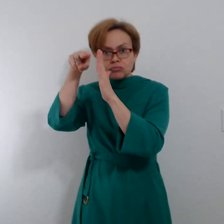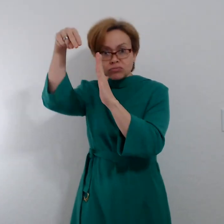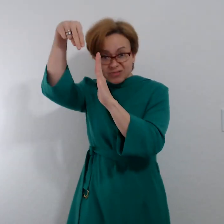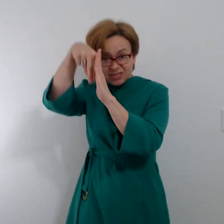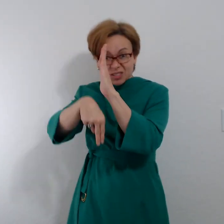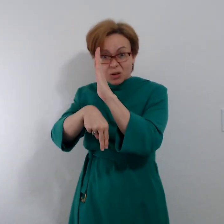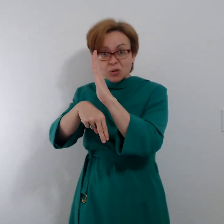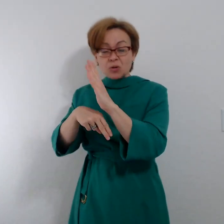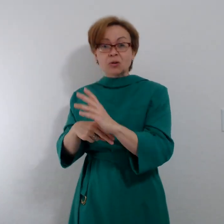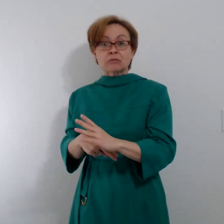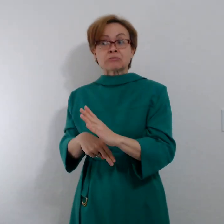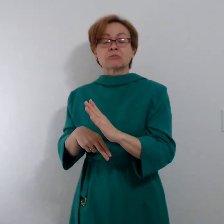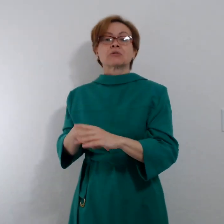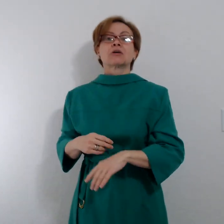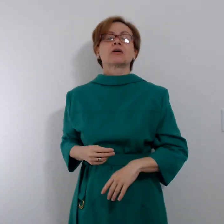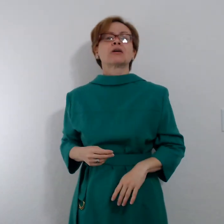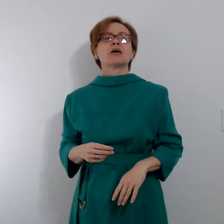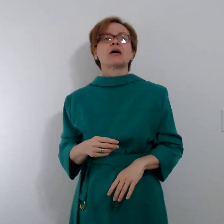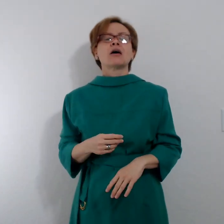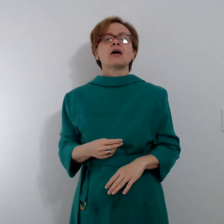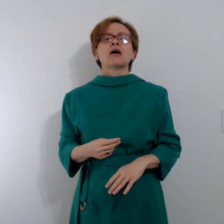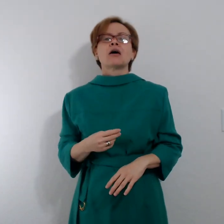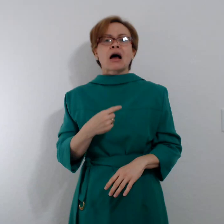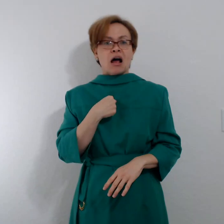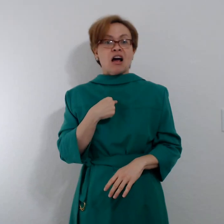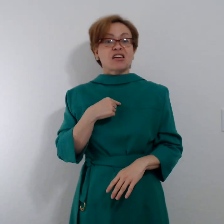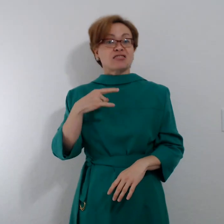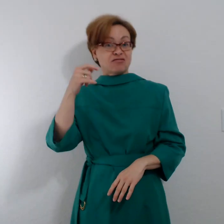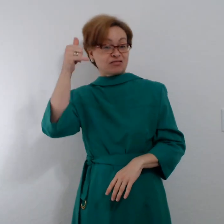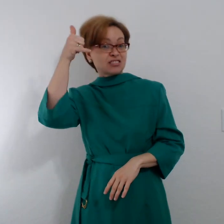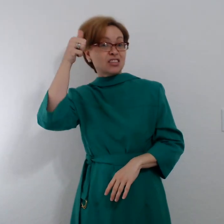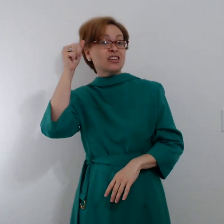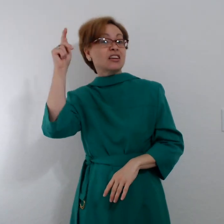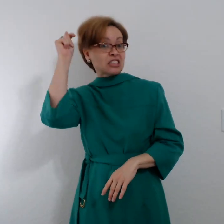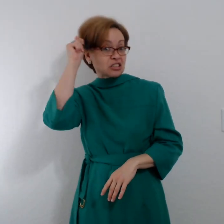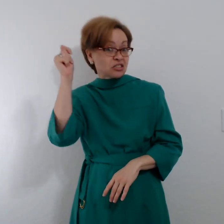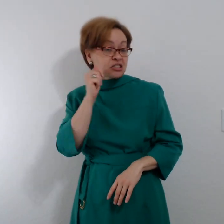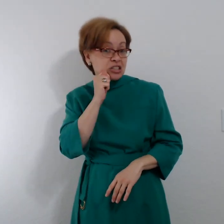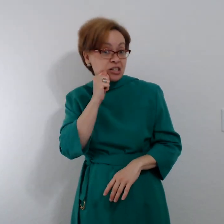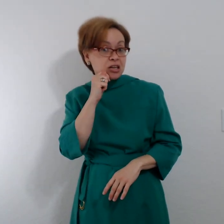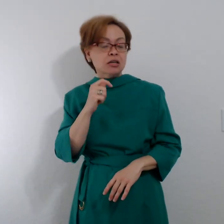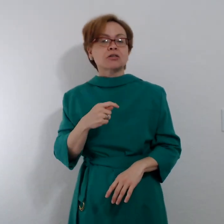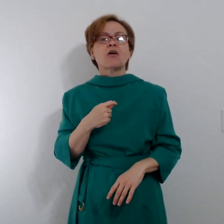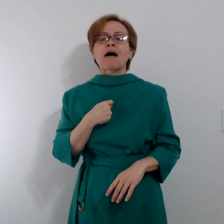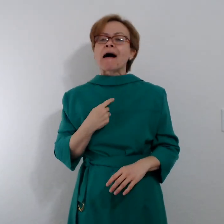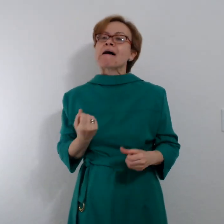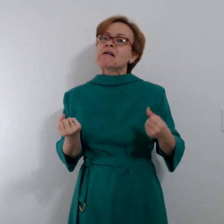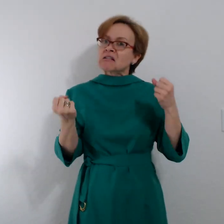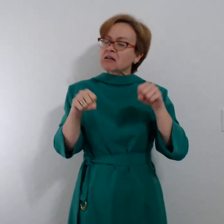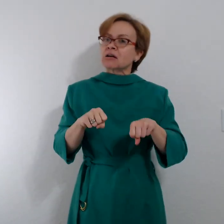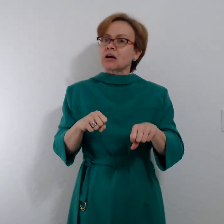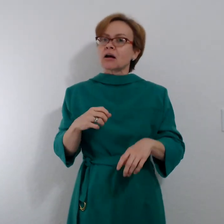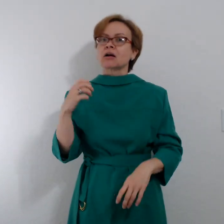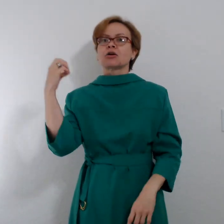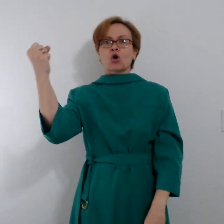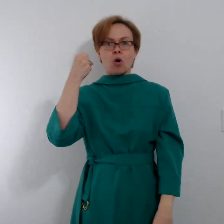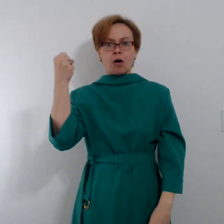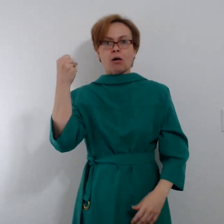was a teenager, I was able to hold my breath for 3 minutes and 30 seconds. I would later find out that